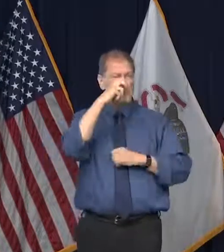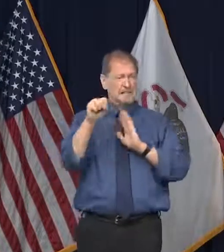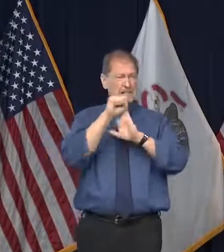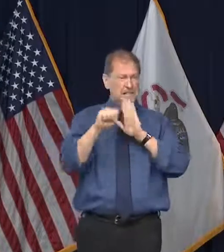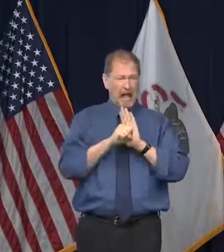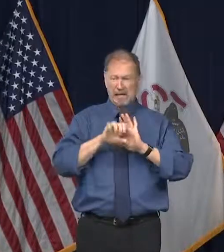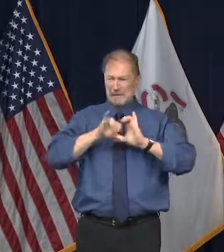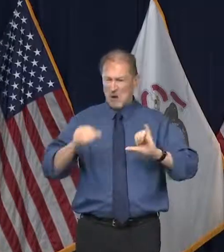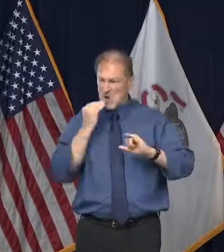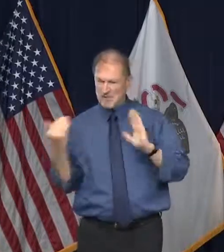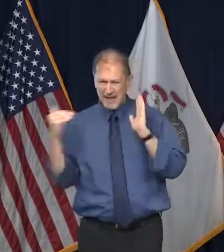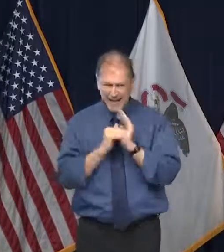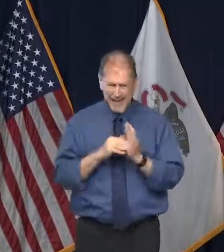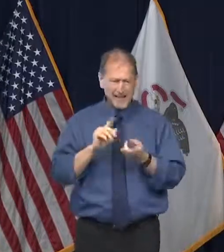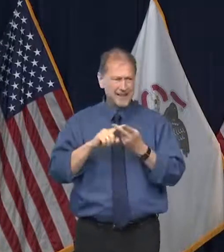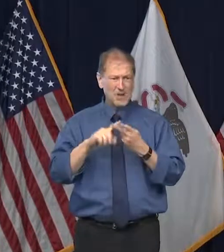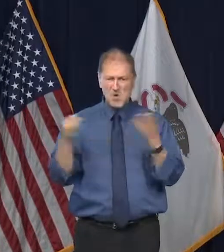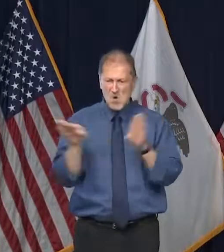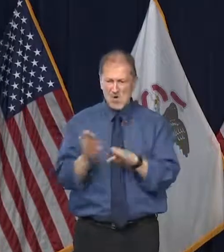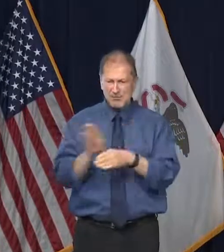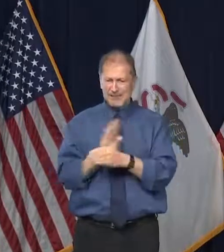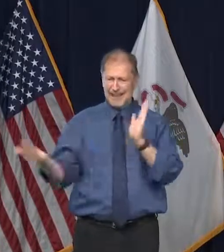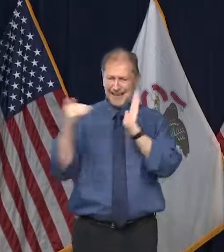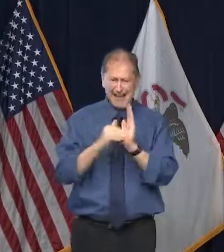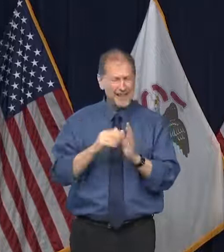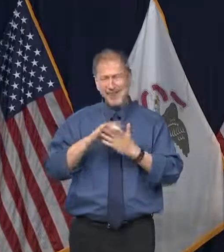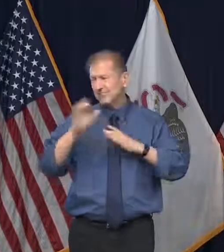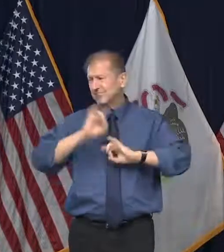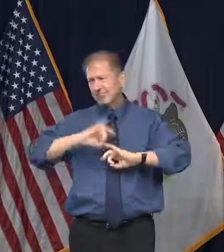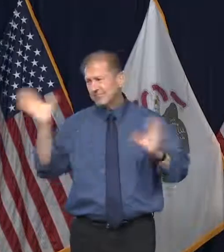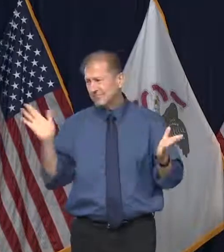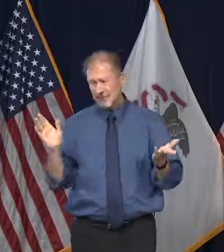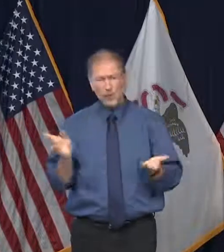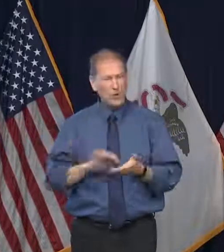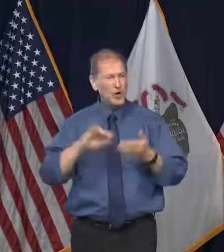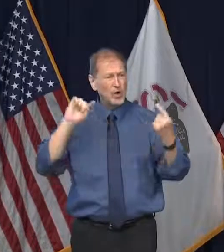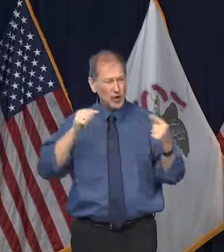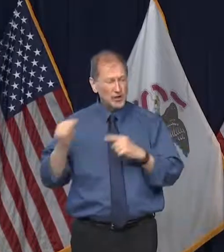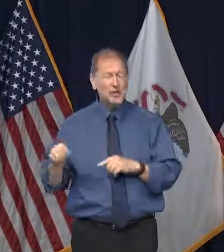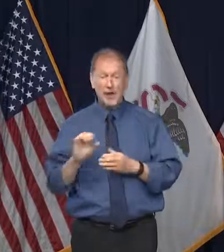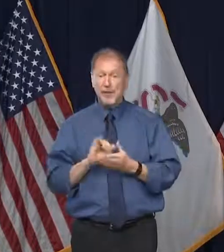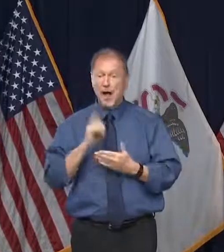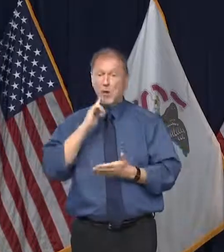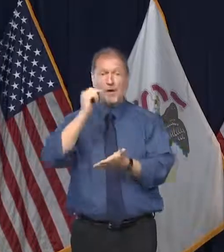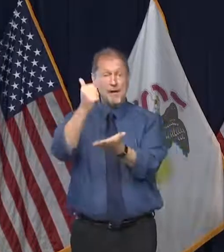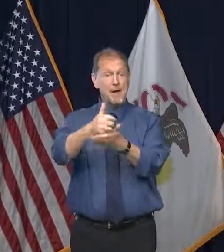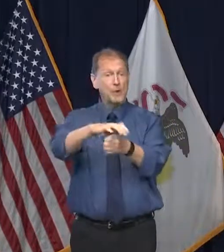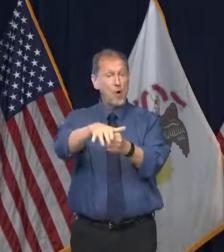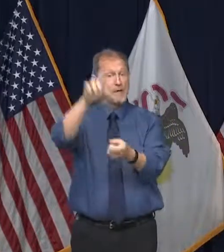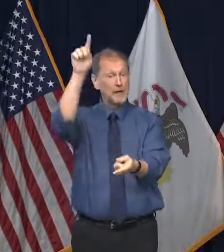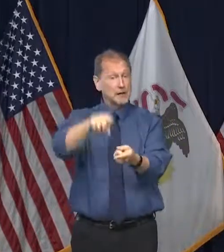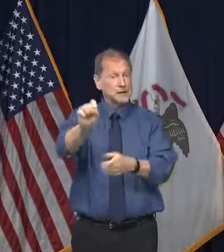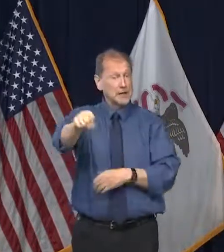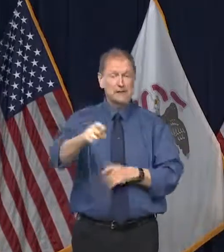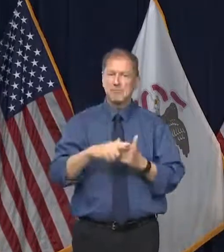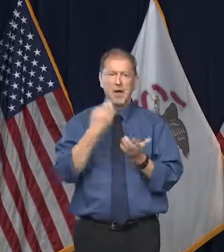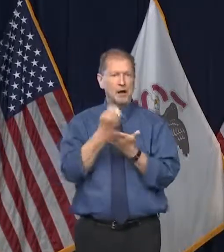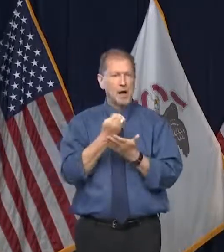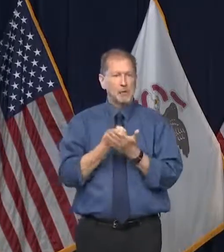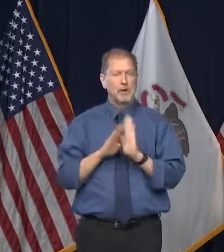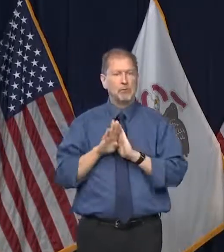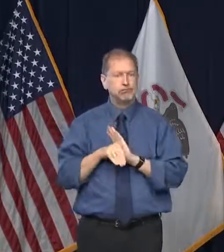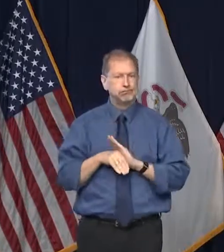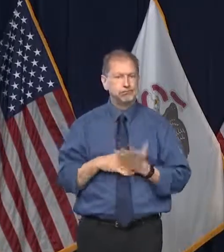every individual in this state, frankly, other than it's going to bring down these metrics and these positivity rates and cases, which will be good